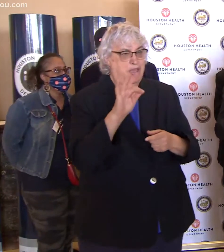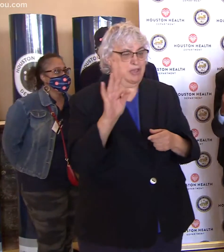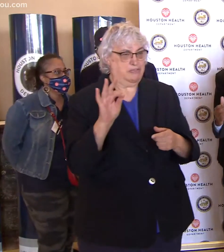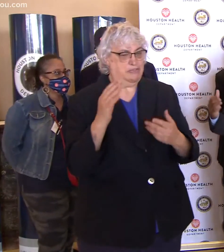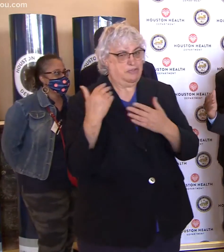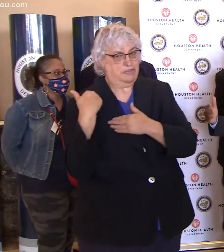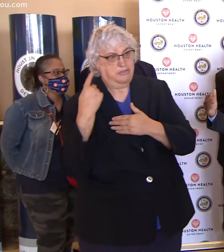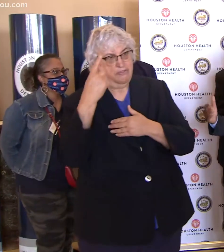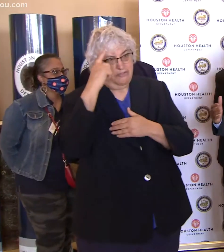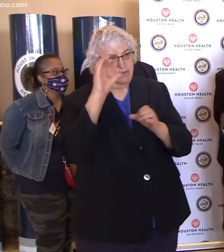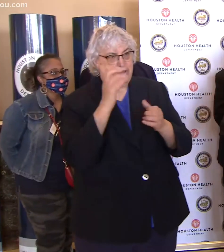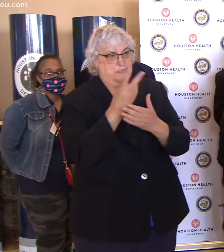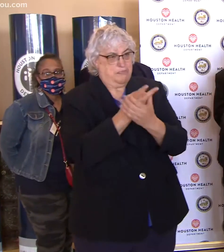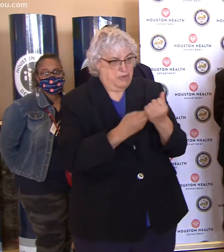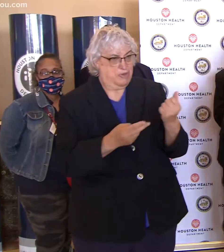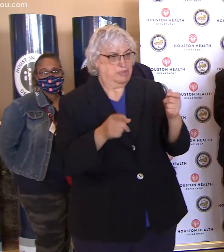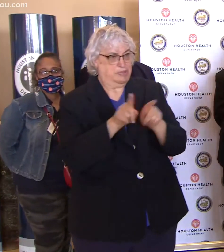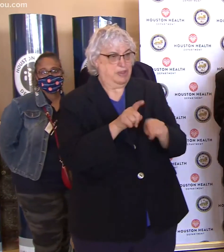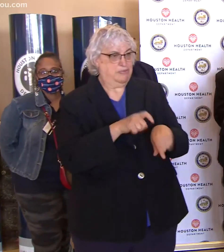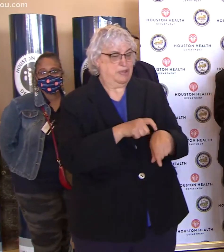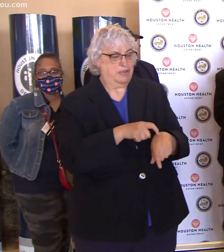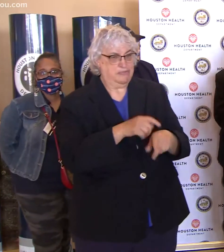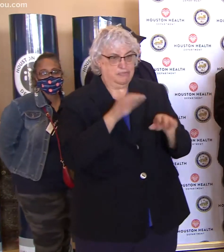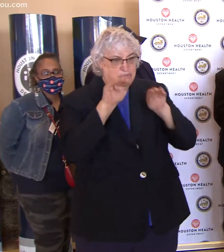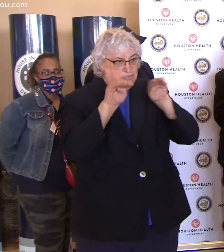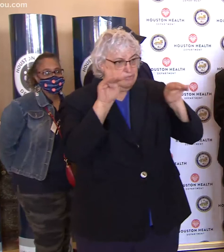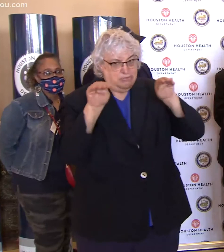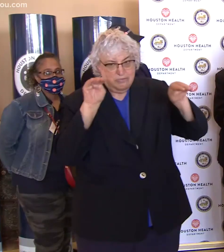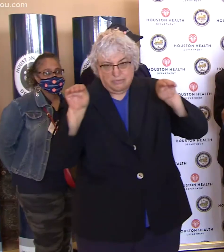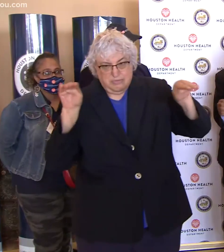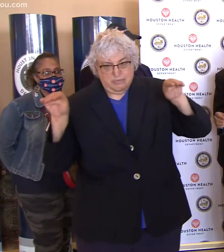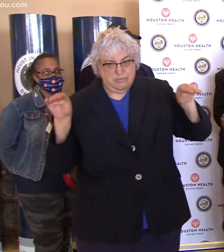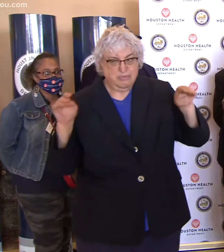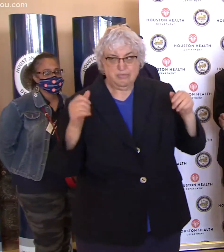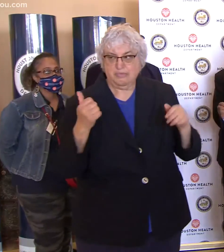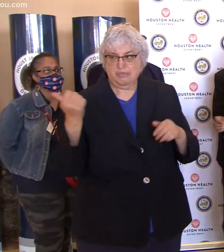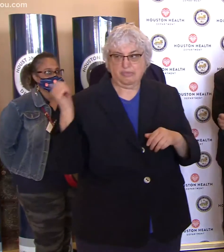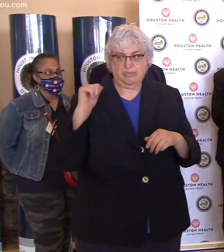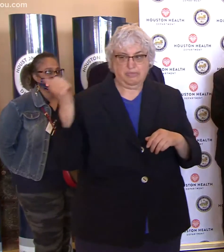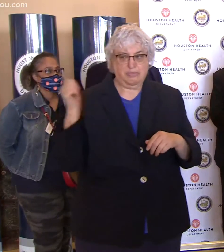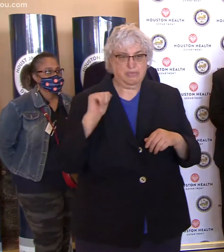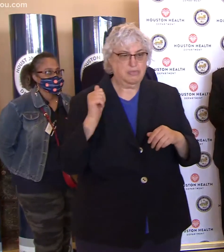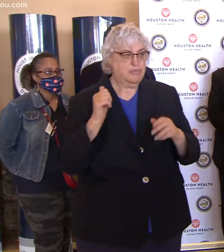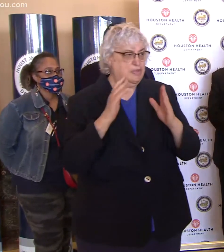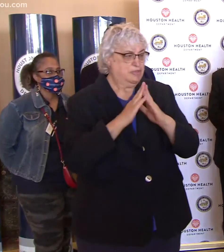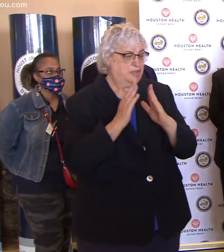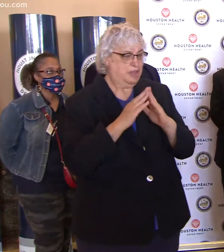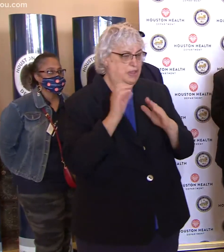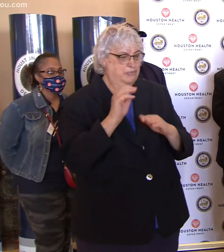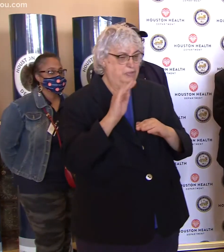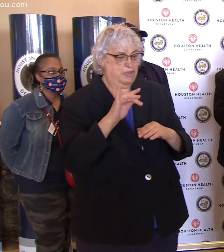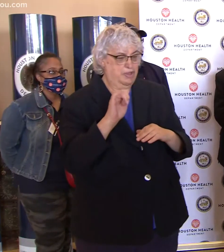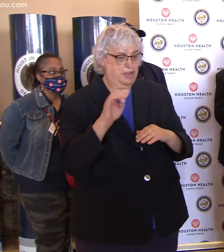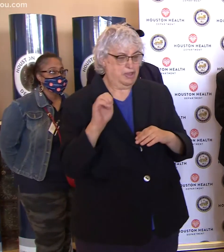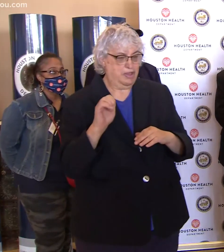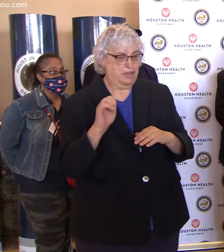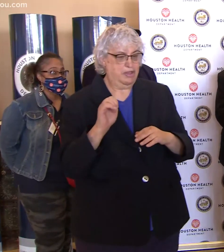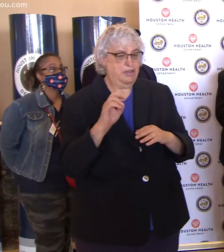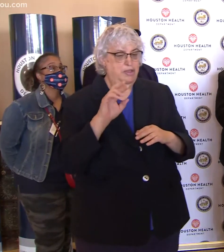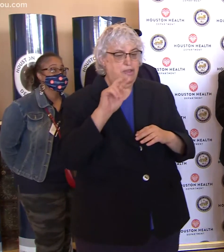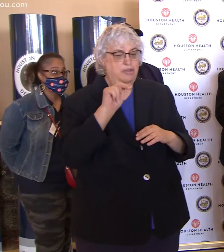both at the same time. I want to remind people, these employees, city employees, have literally spent